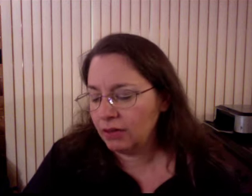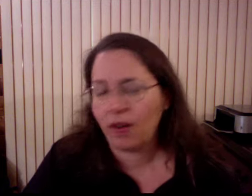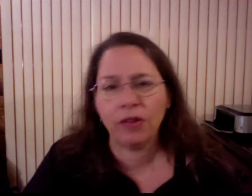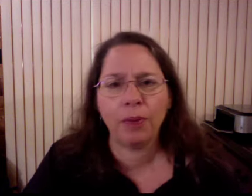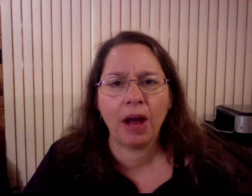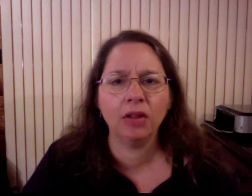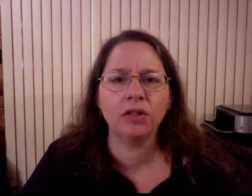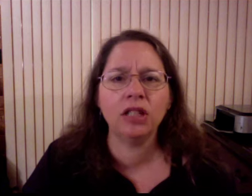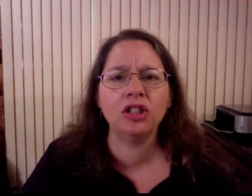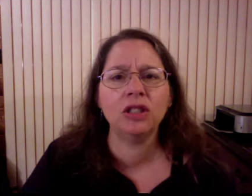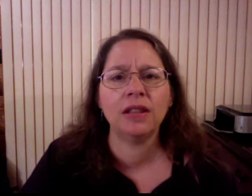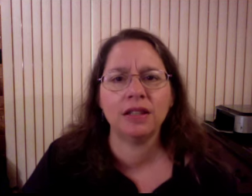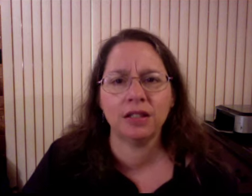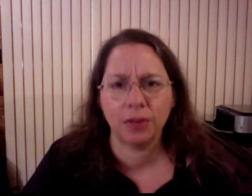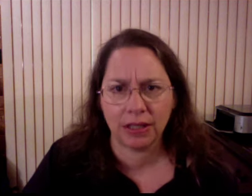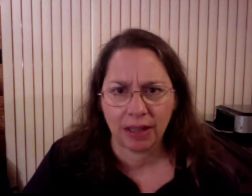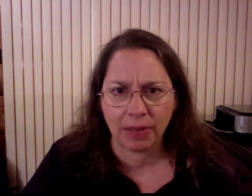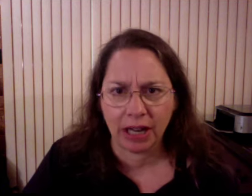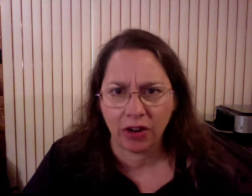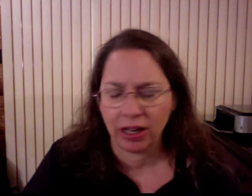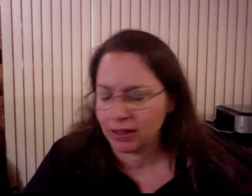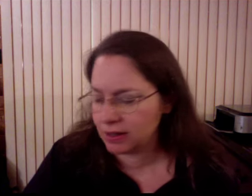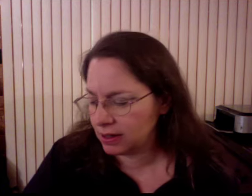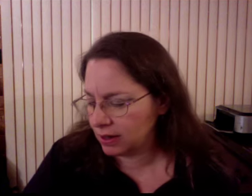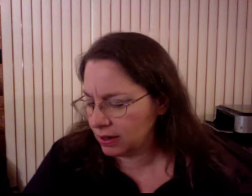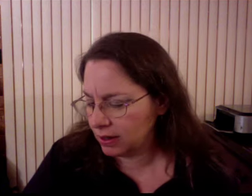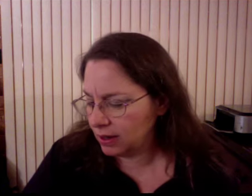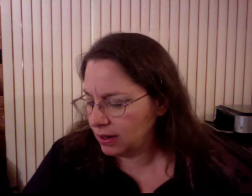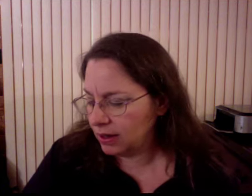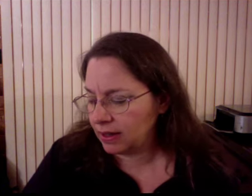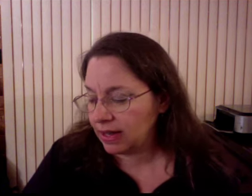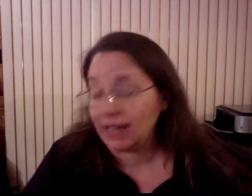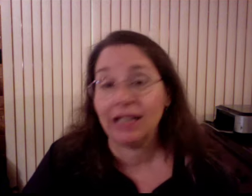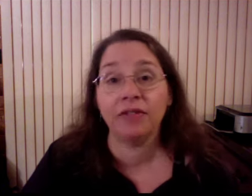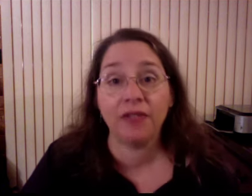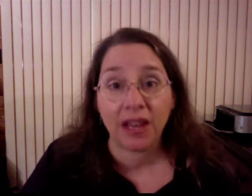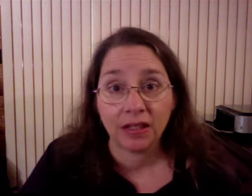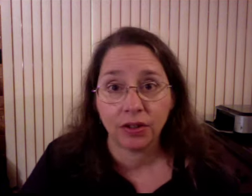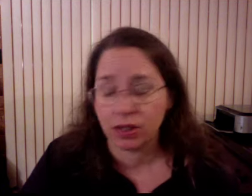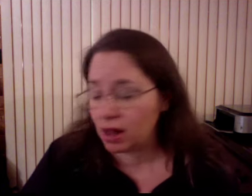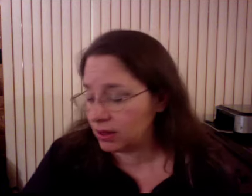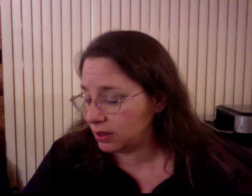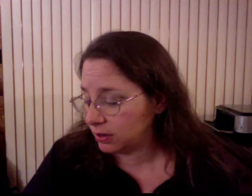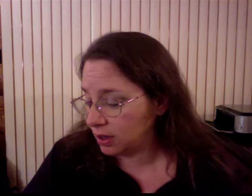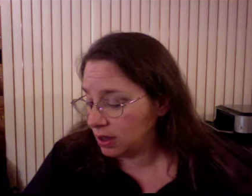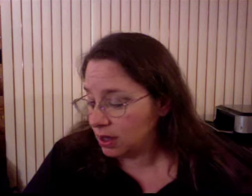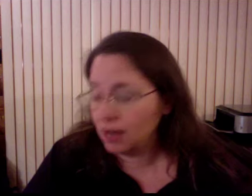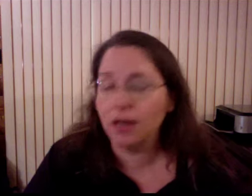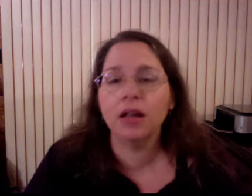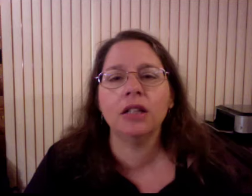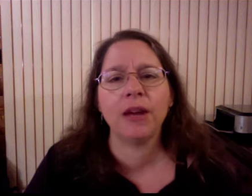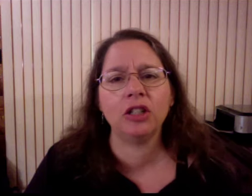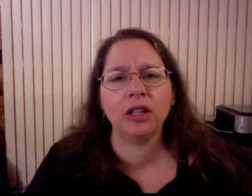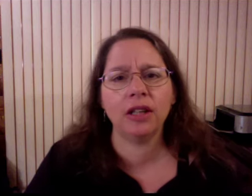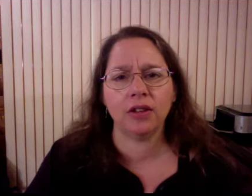Father Paolo teaches this to his seminarians, that they need to face their solitude, especially their